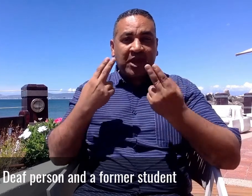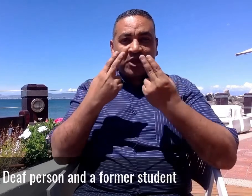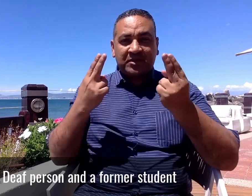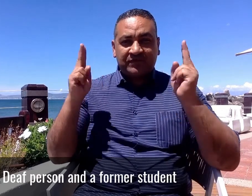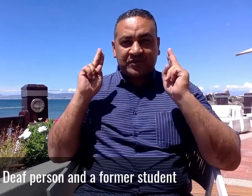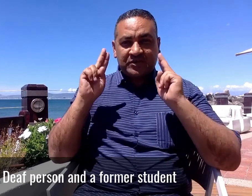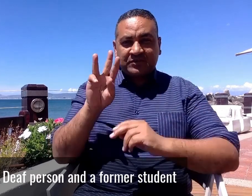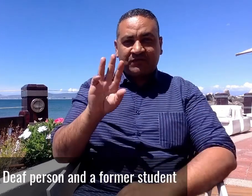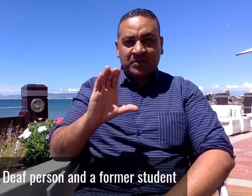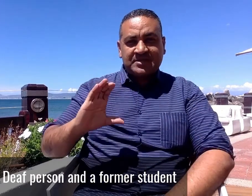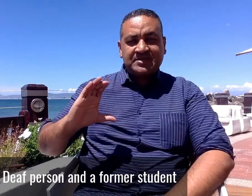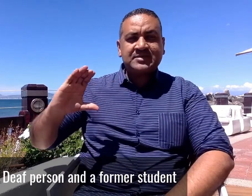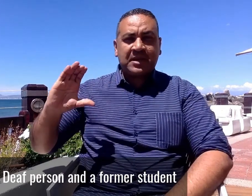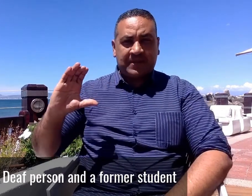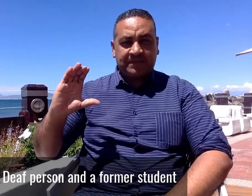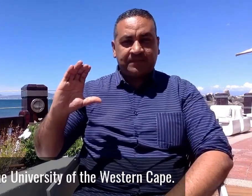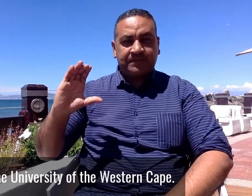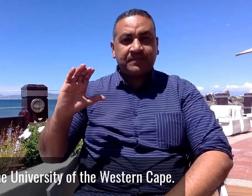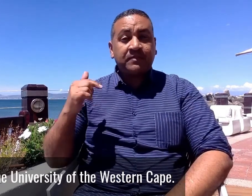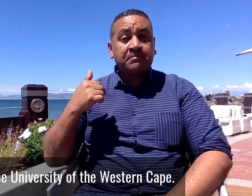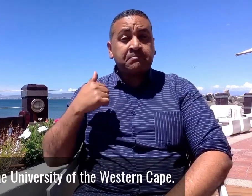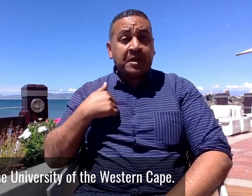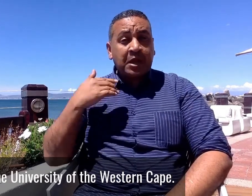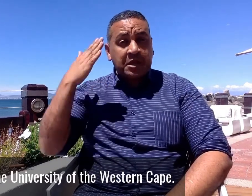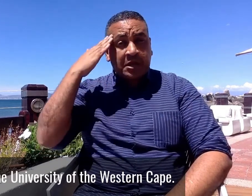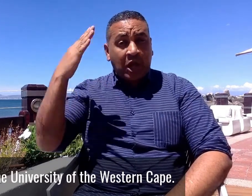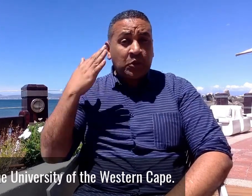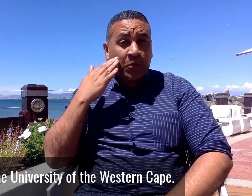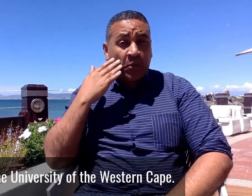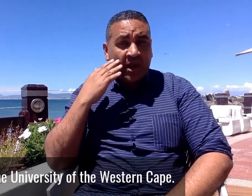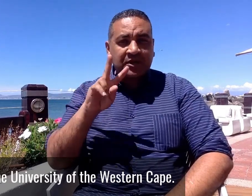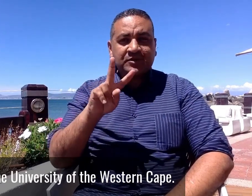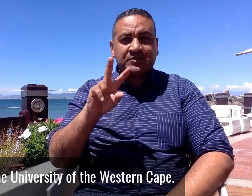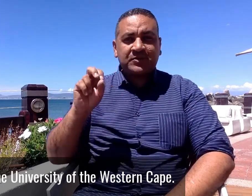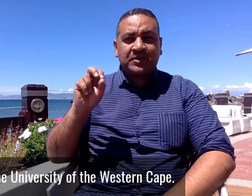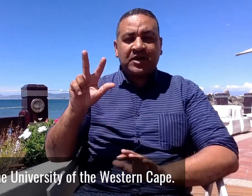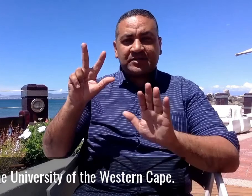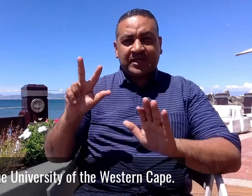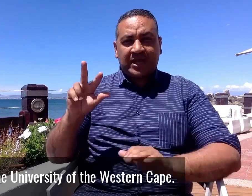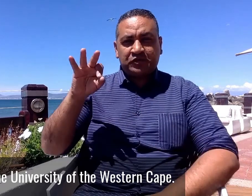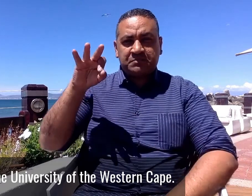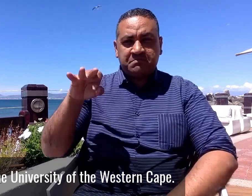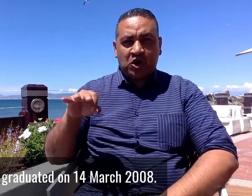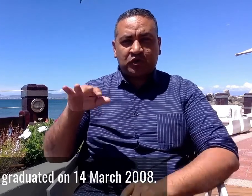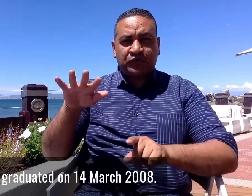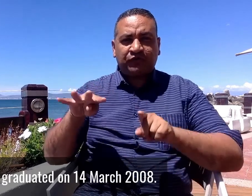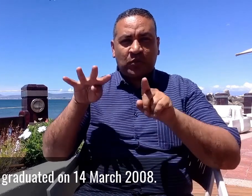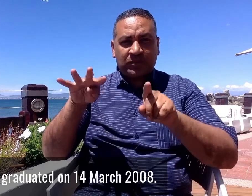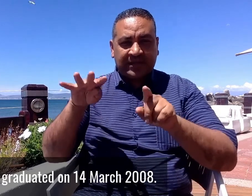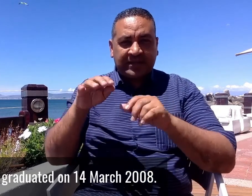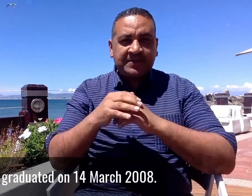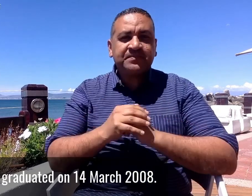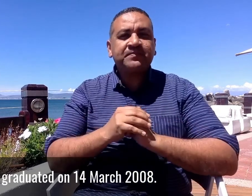a deaf person and a former student at the University of the Western Cape. I graduated on 14